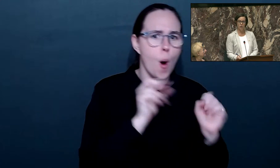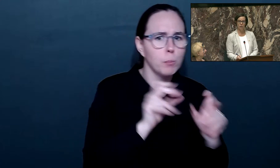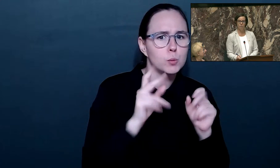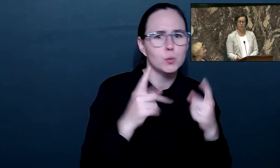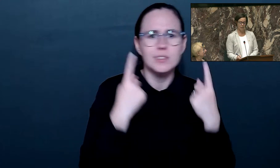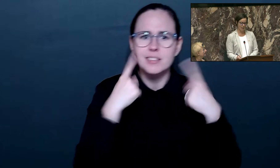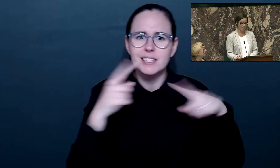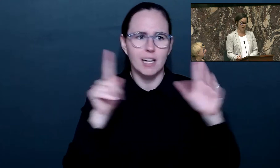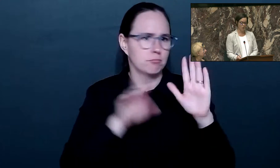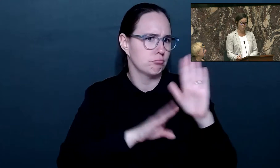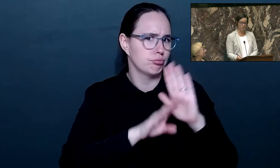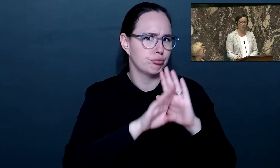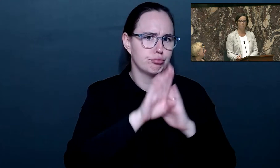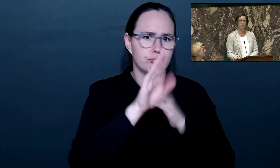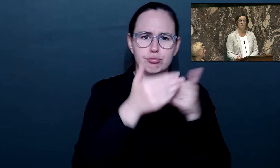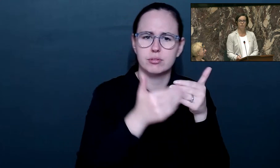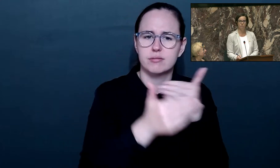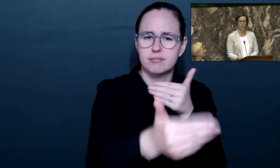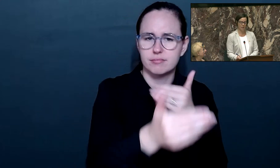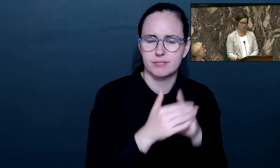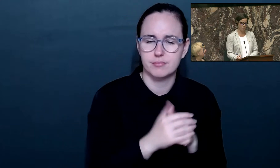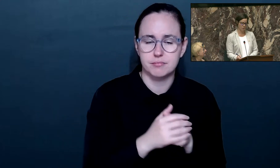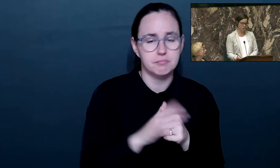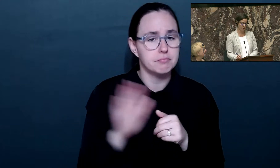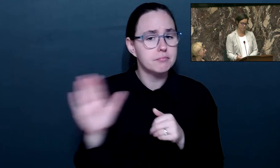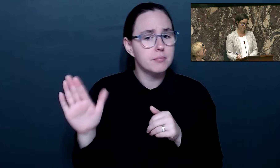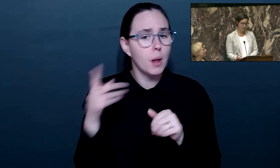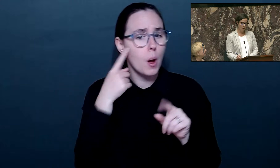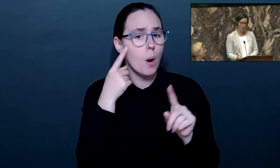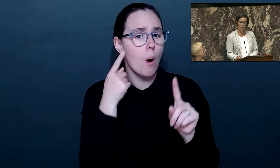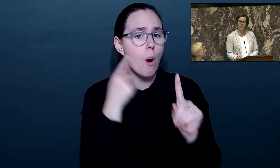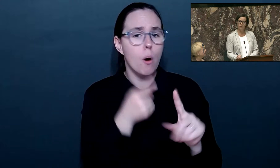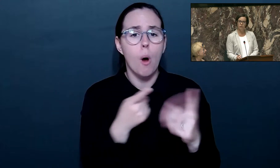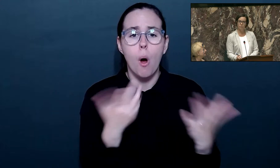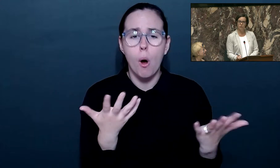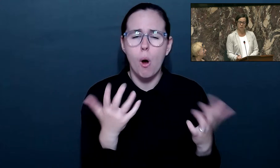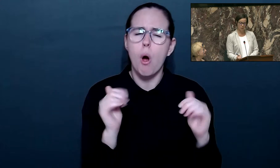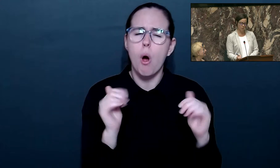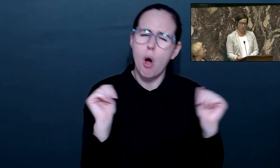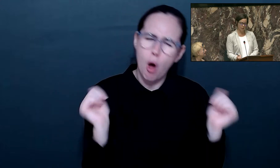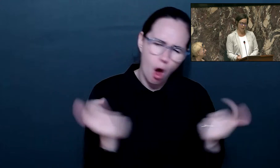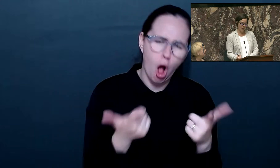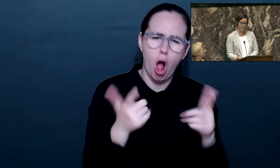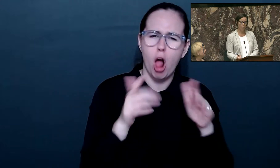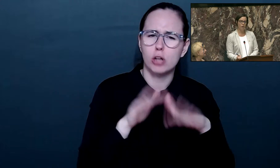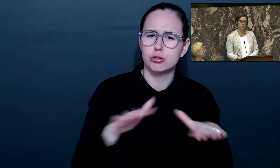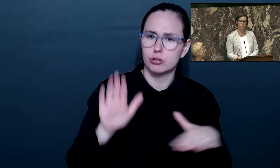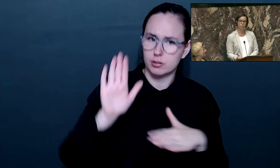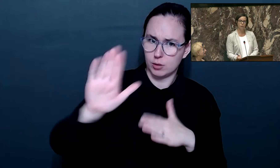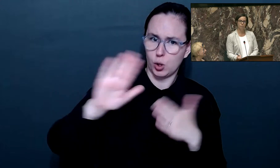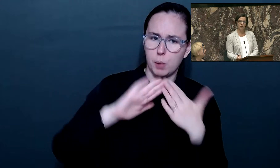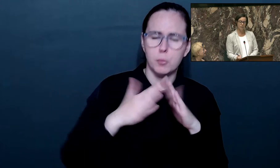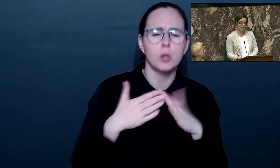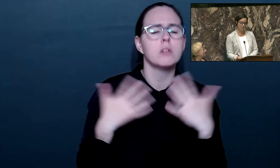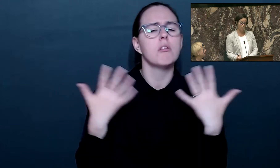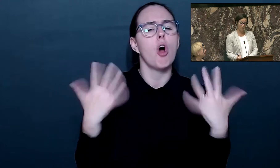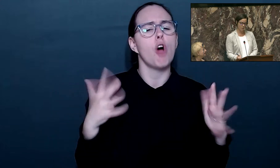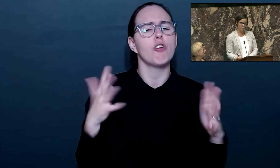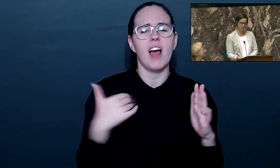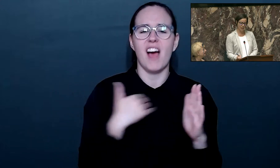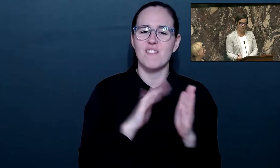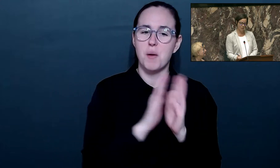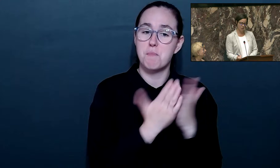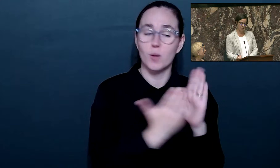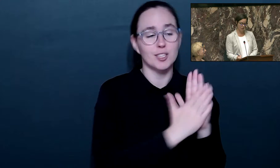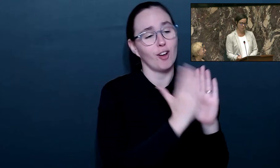in her community to have their own library before they start school. All the books are purchased locally, and the wonderful world of books is a